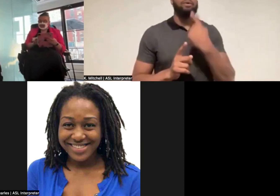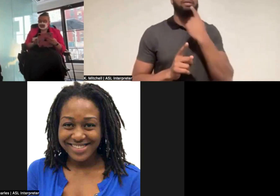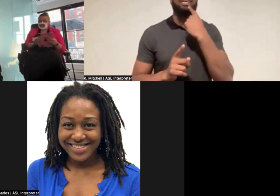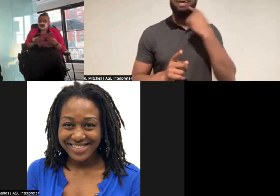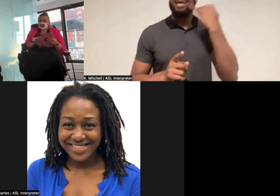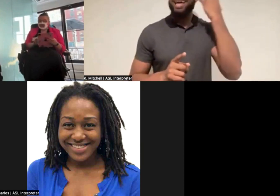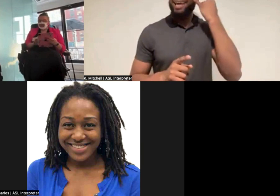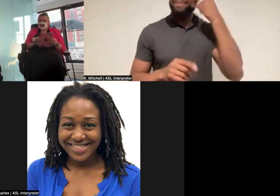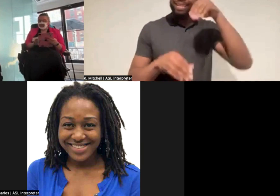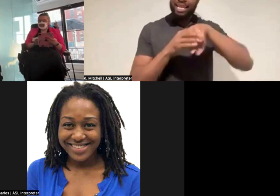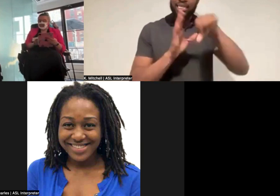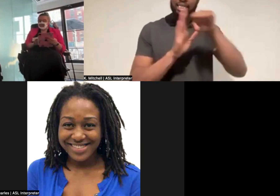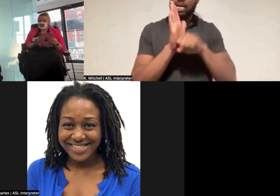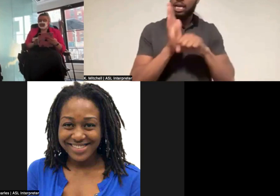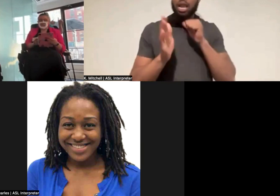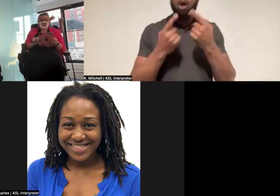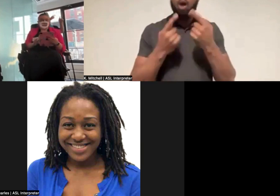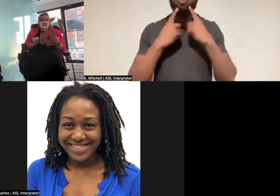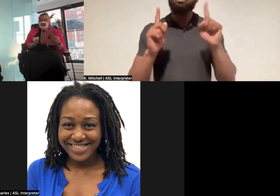well.